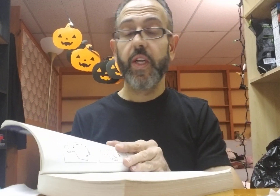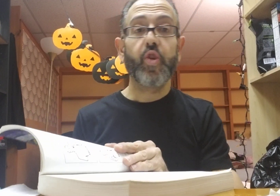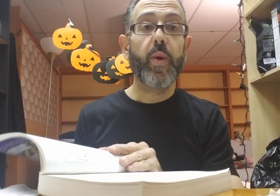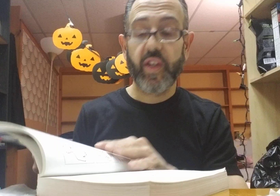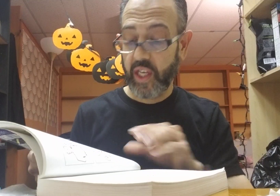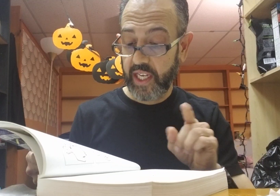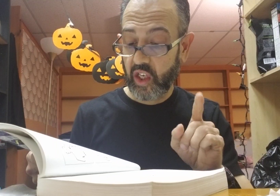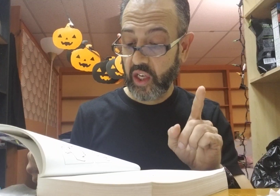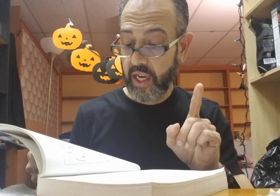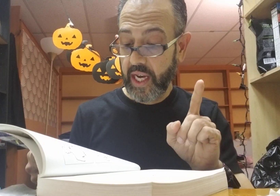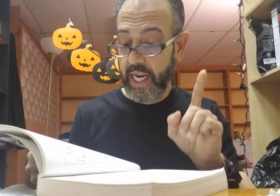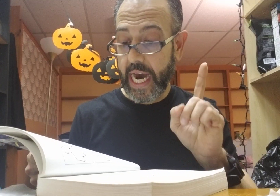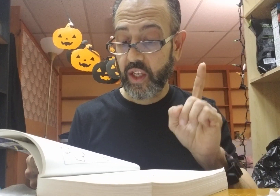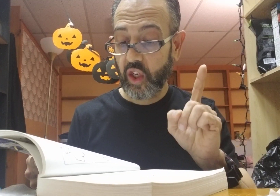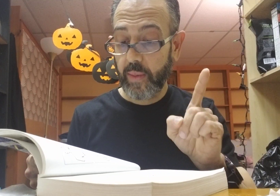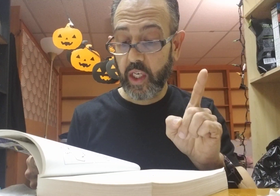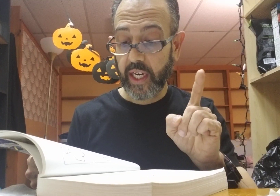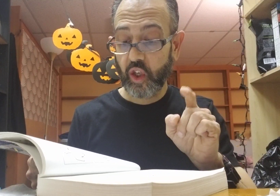So it's not subject. So